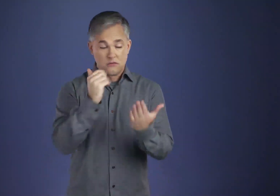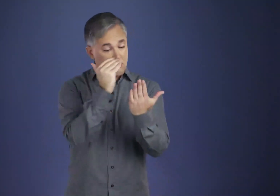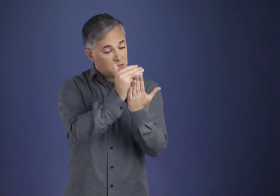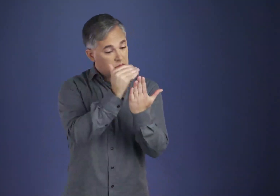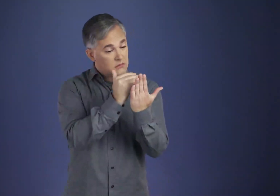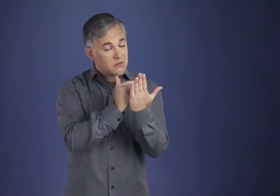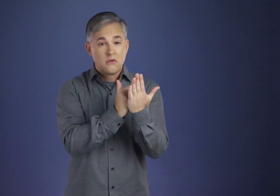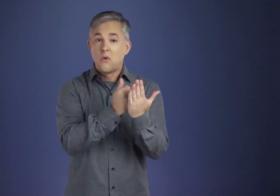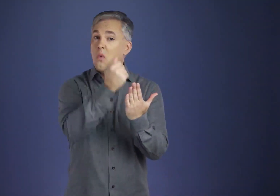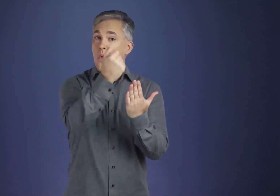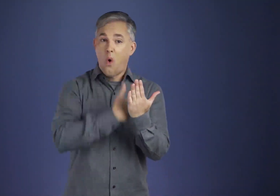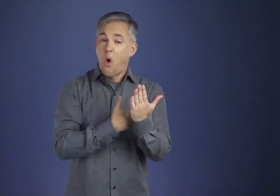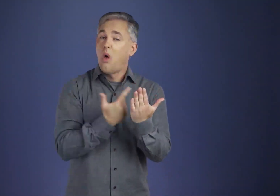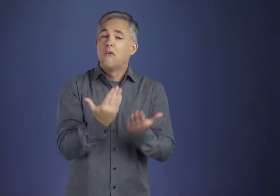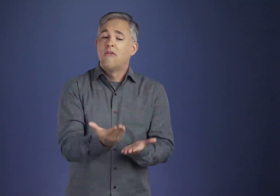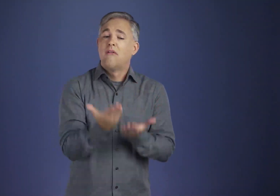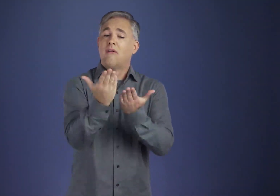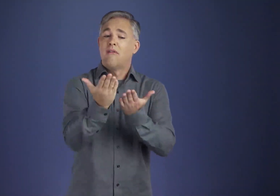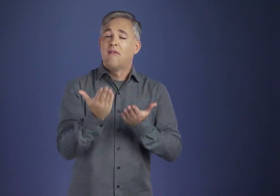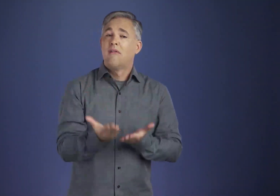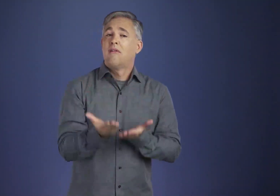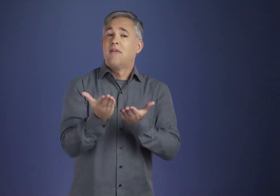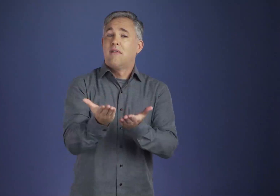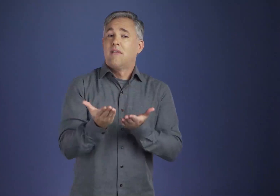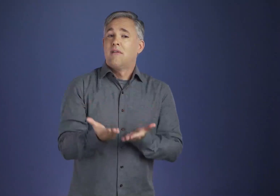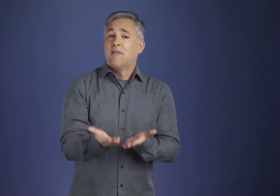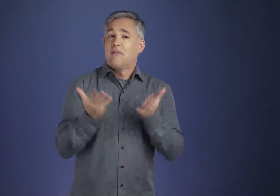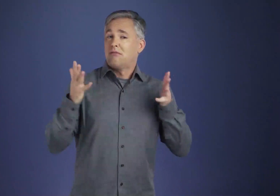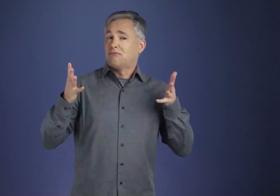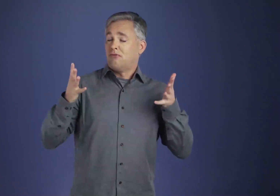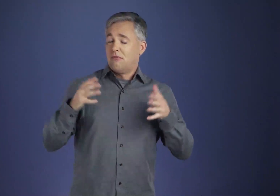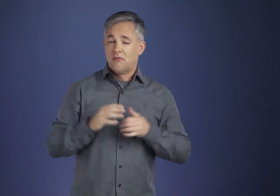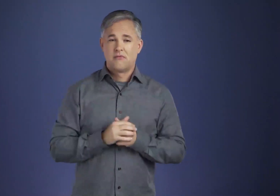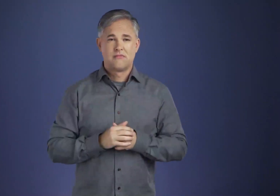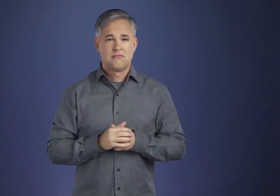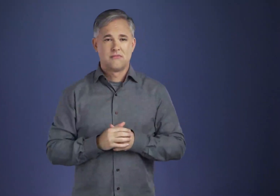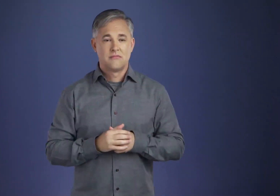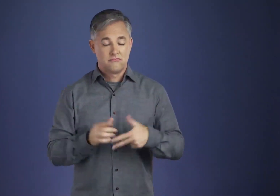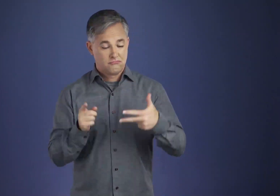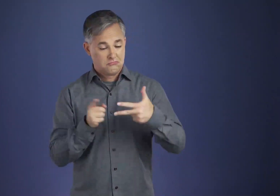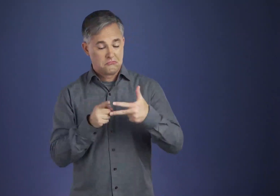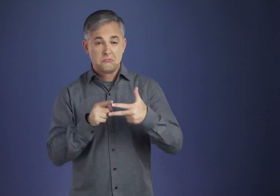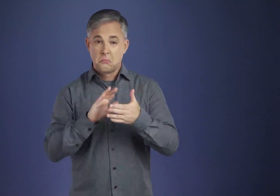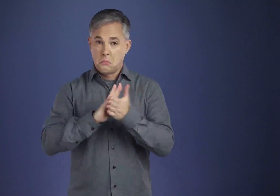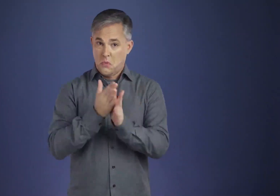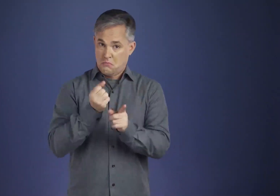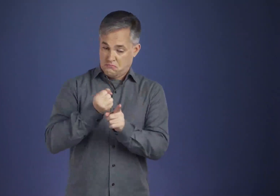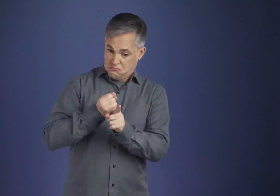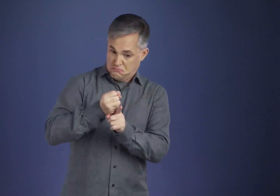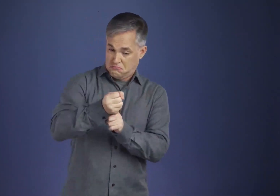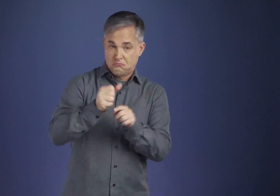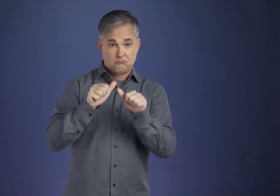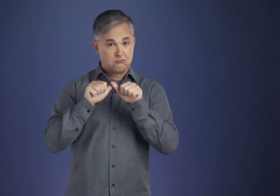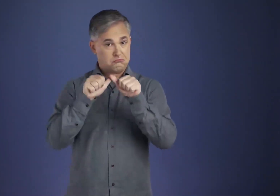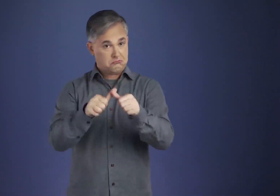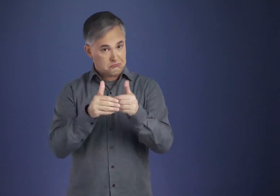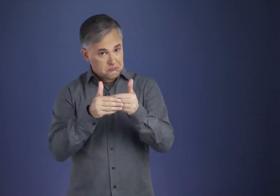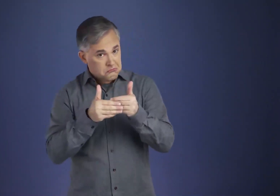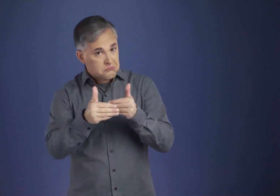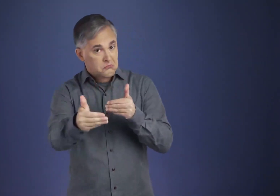3 statements. First, Alcoholics Anonymous does not demand that you believe anything. All